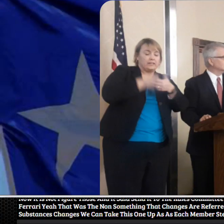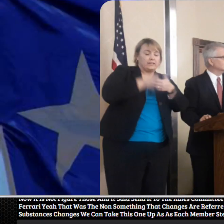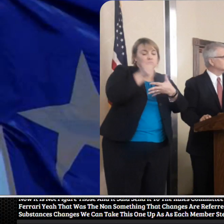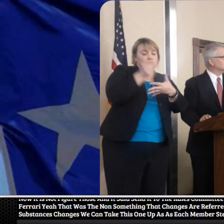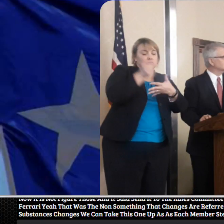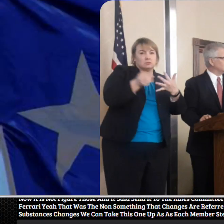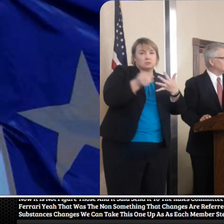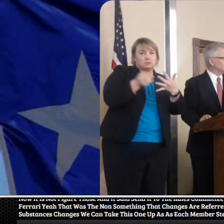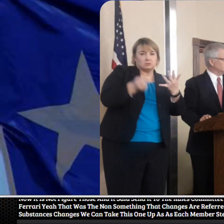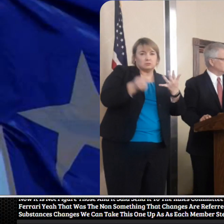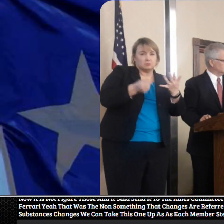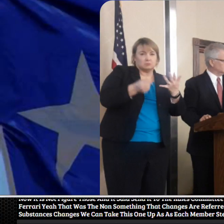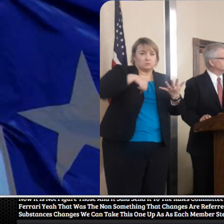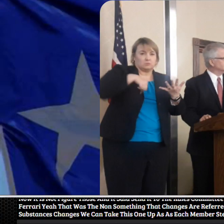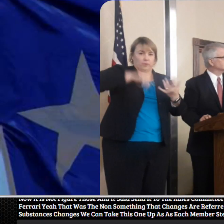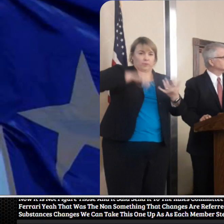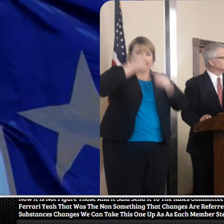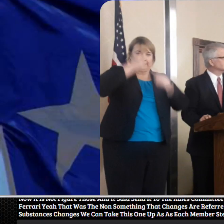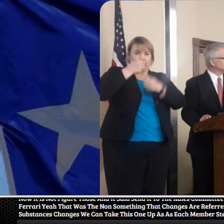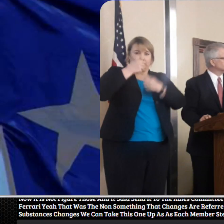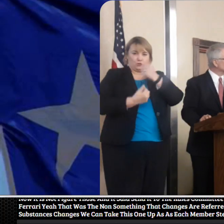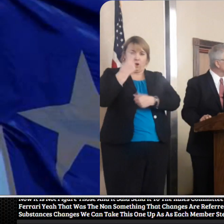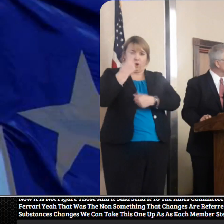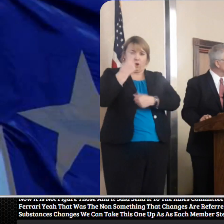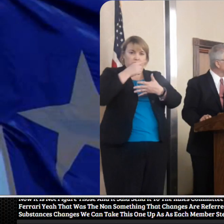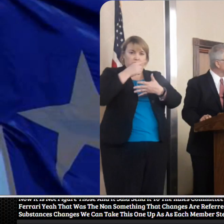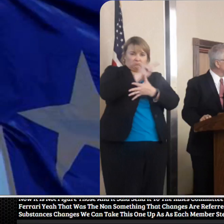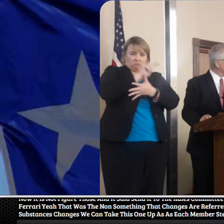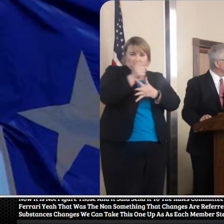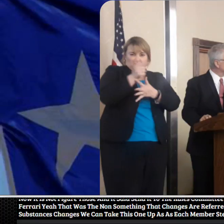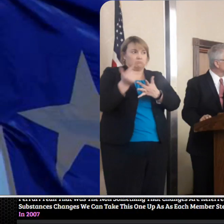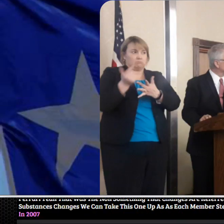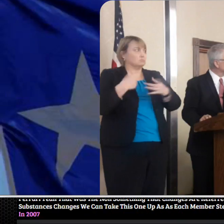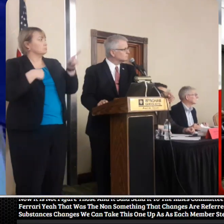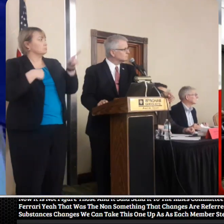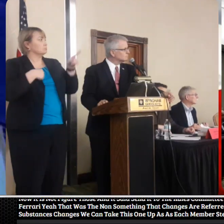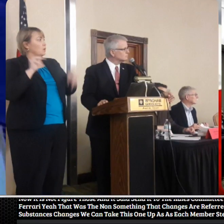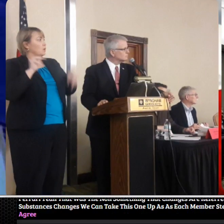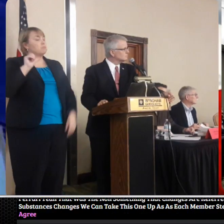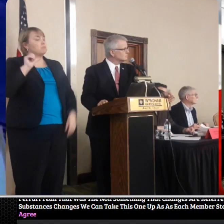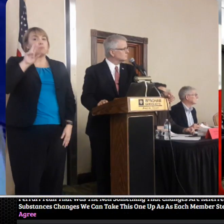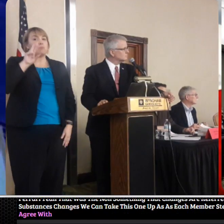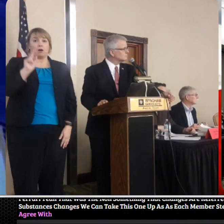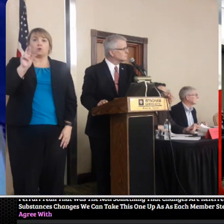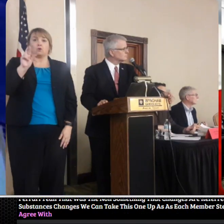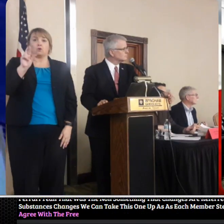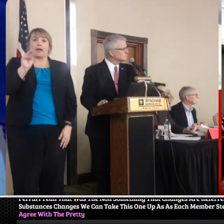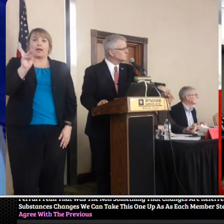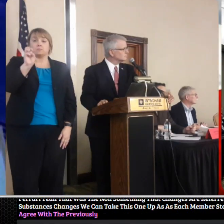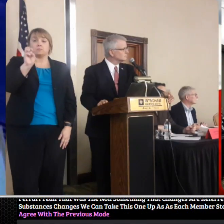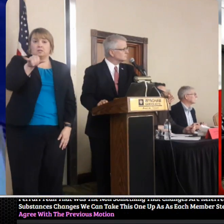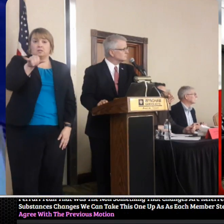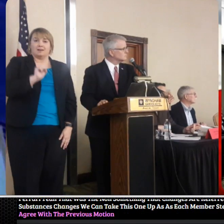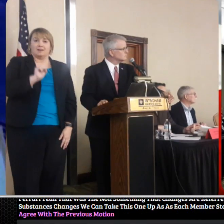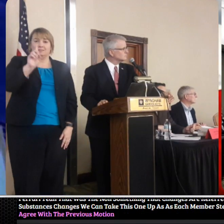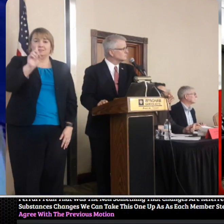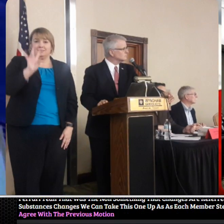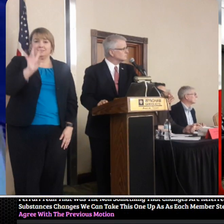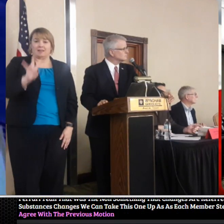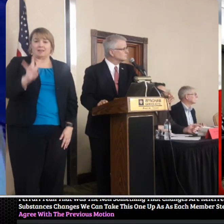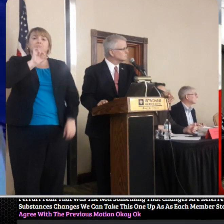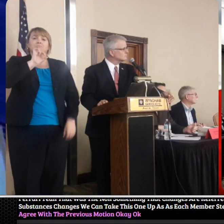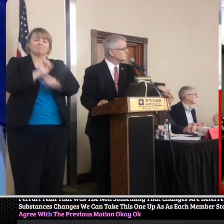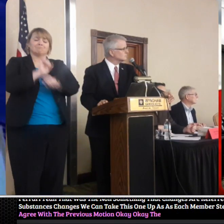each. Anyone? Yeah, for Mark Ramsey, SD 7, I actually agree with the previous motion.